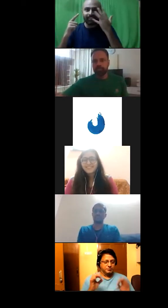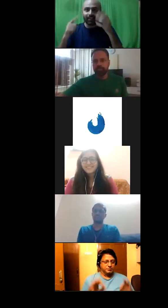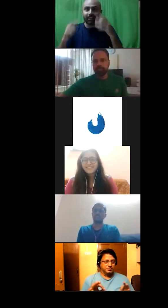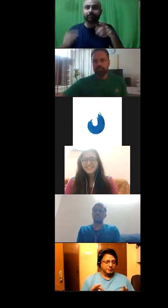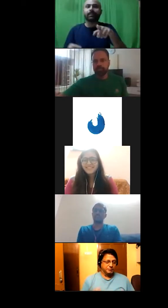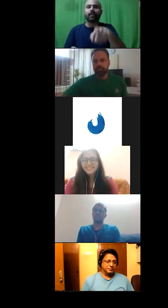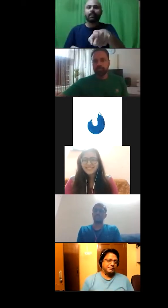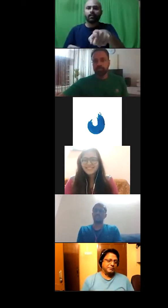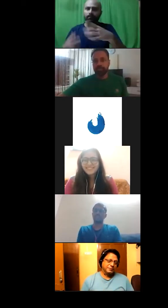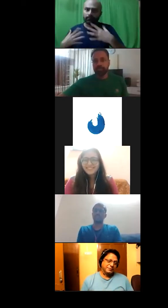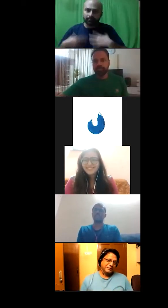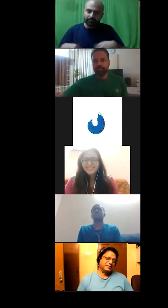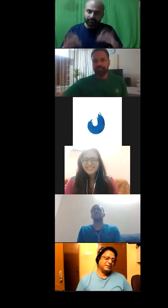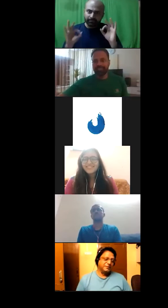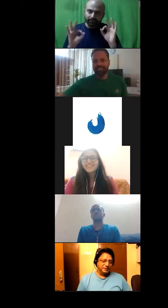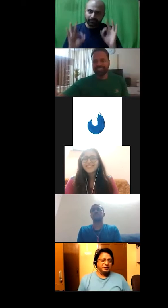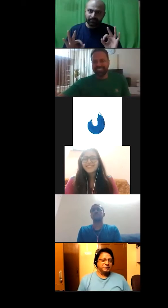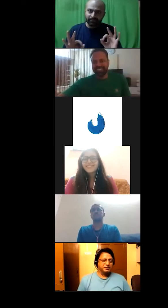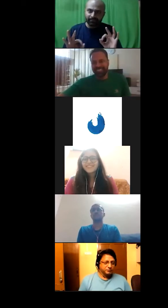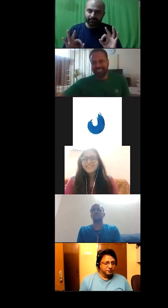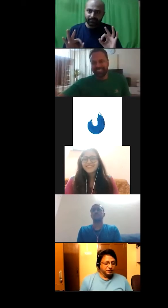your expressions also matter.